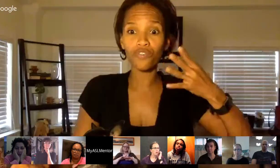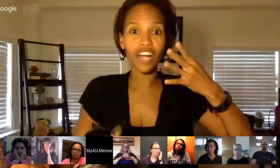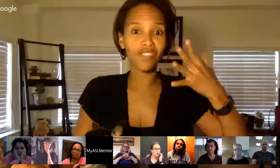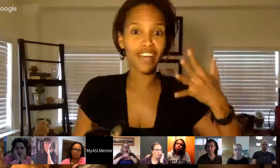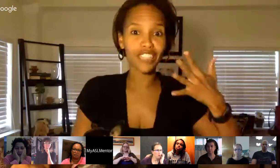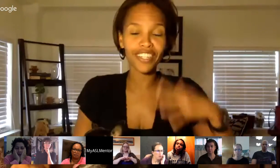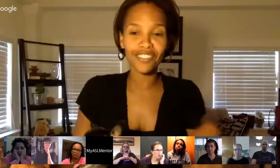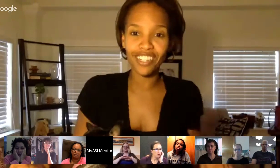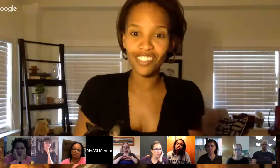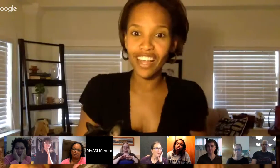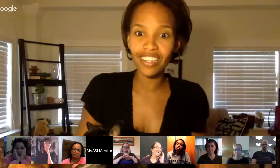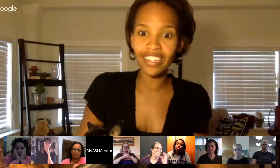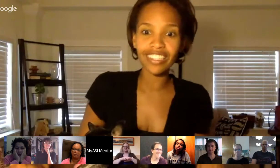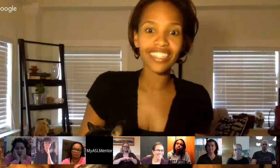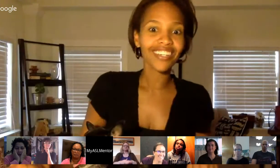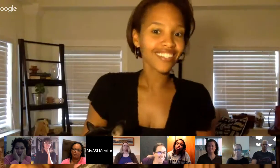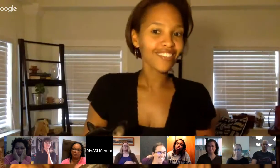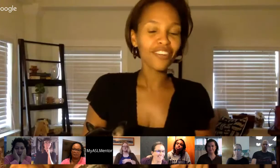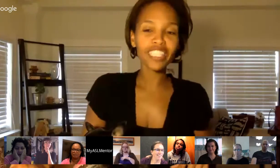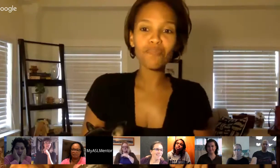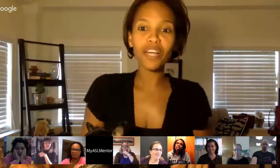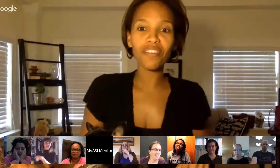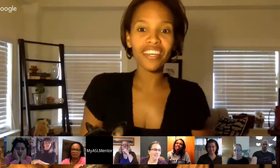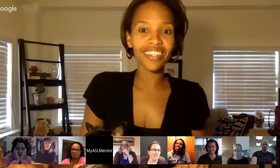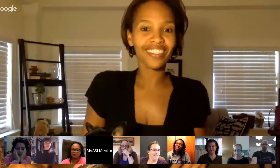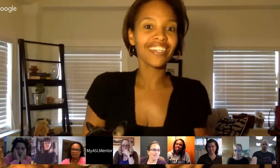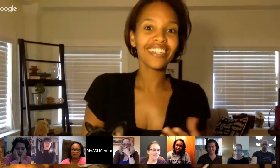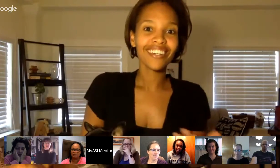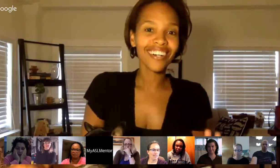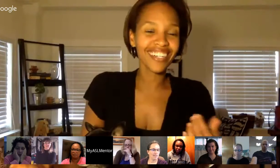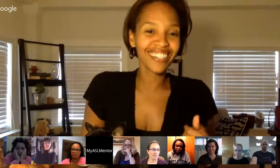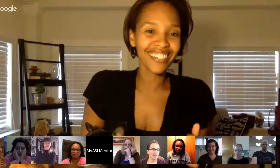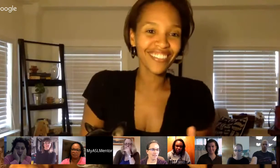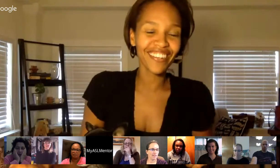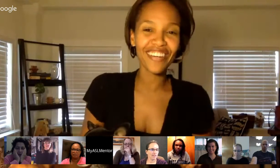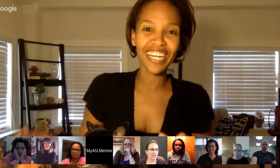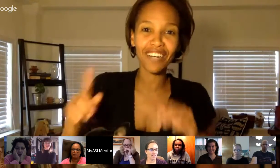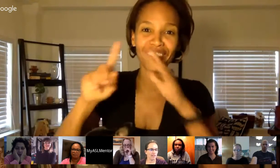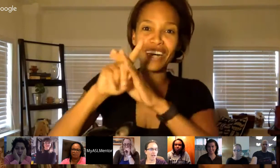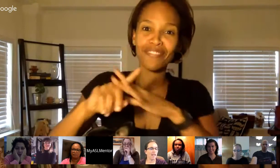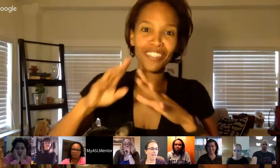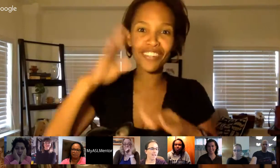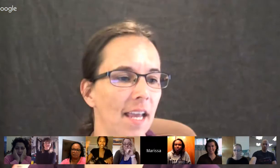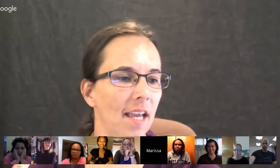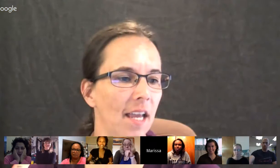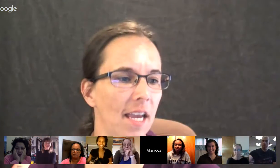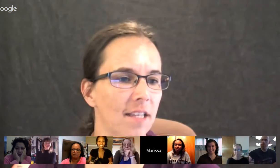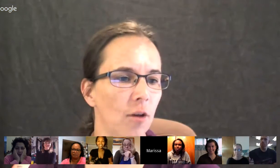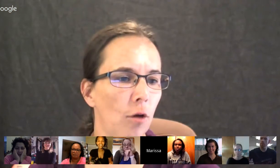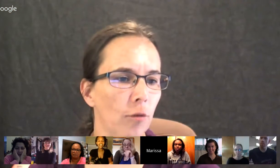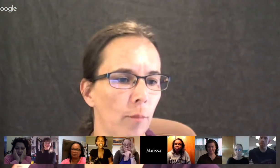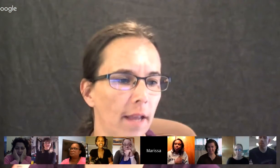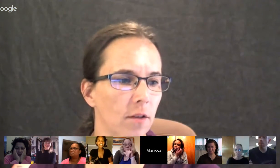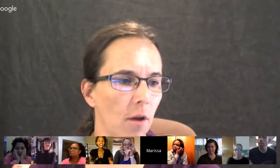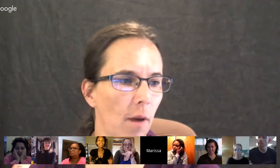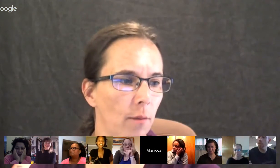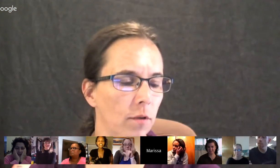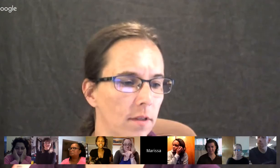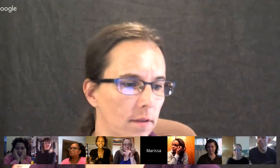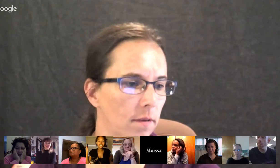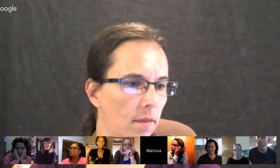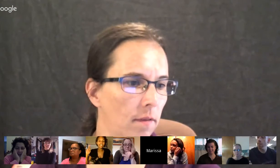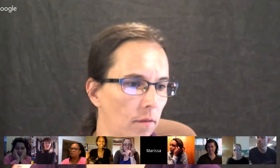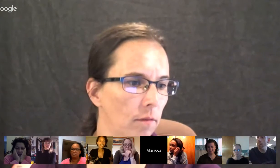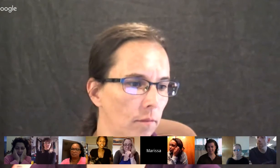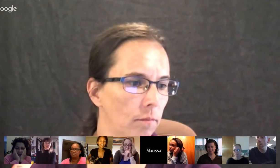4 or 5 signs for intersectionality. We'll get to play with it when it comes up. He's an older man, so I